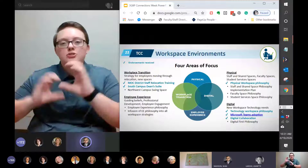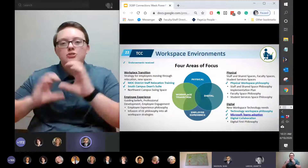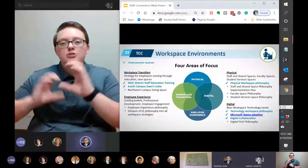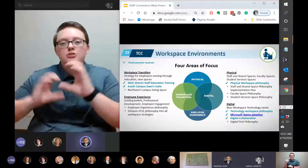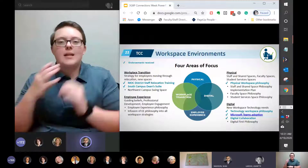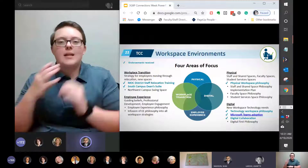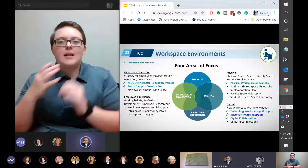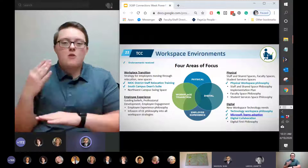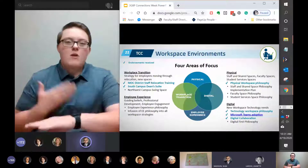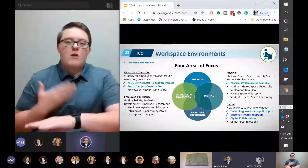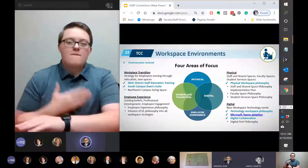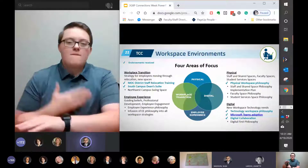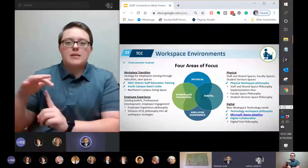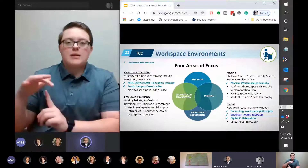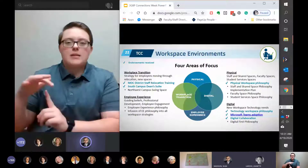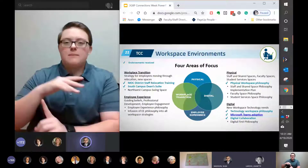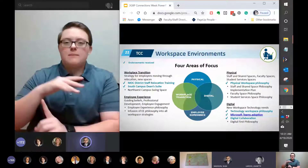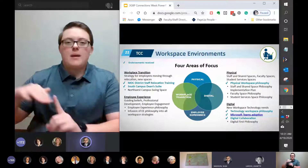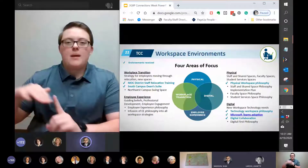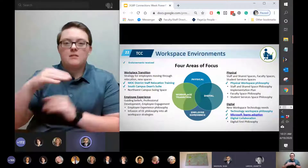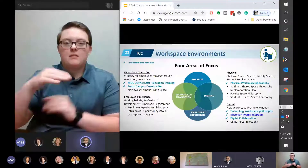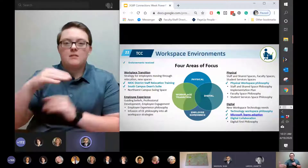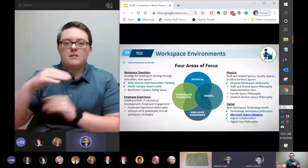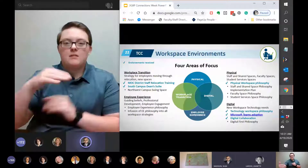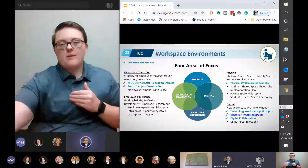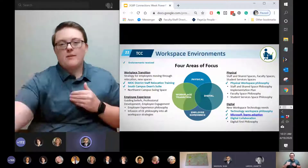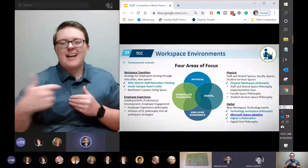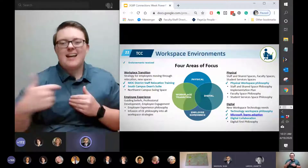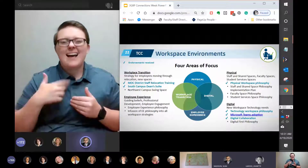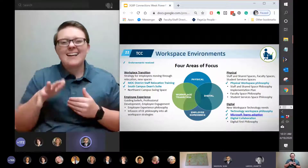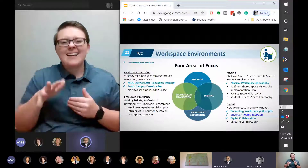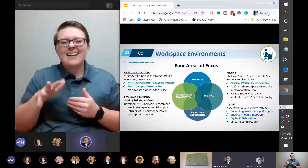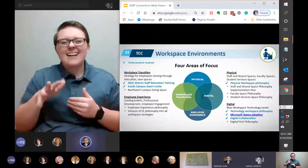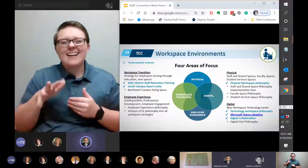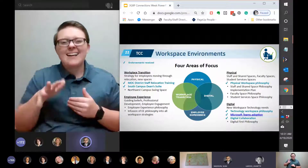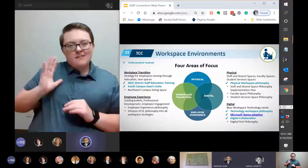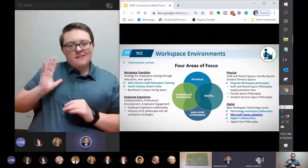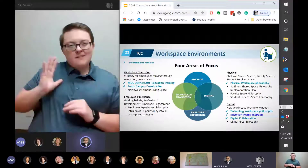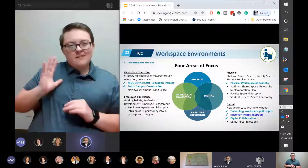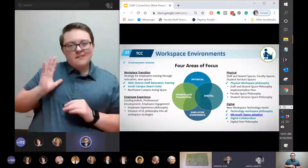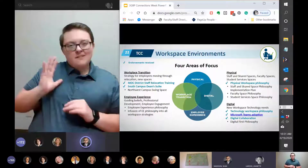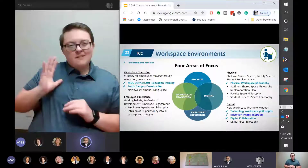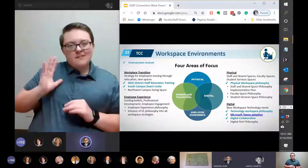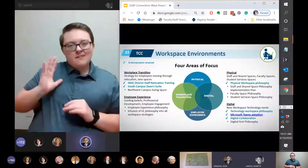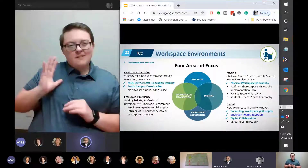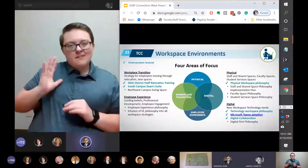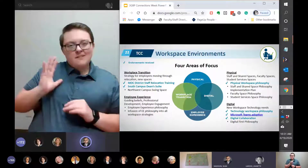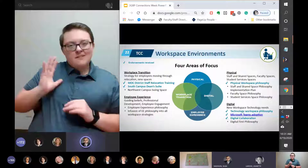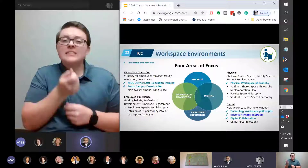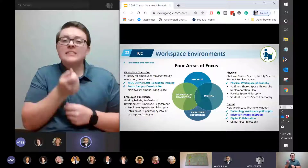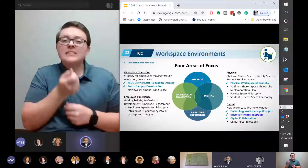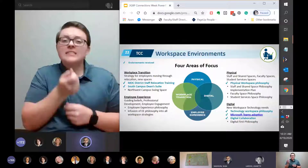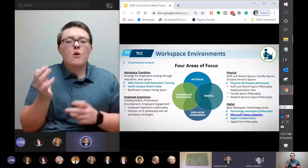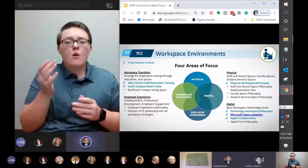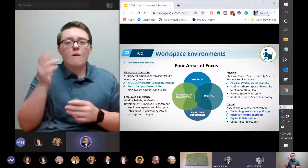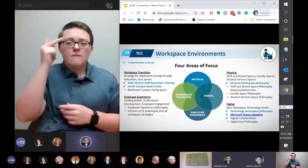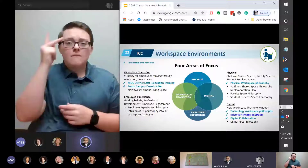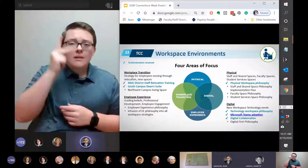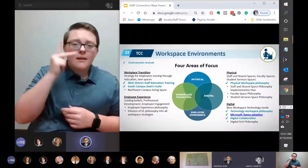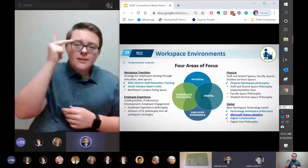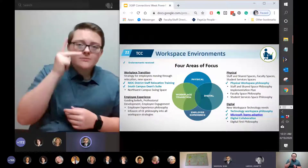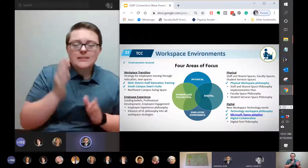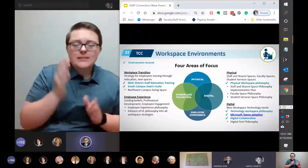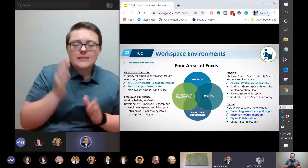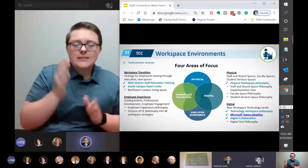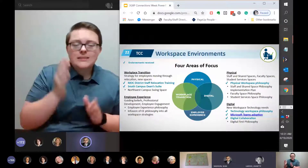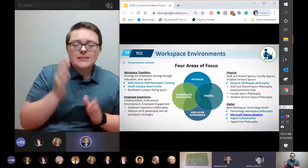on projects moving forward at TCC, which I kind of mentioned before. Several philosophies and plans indicated with a